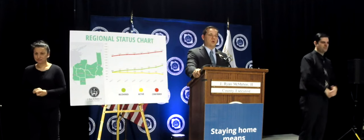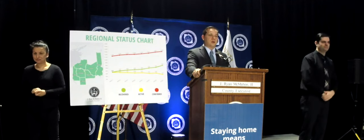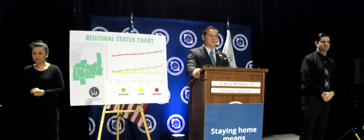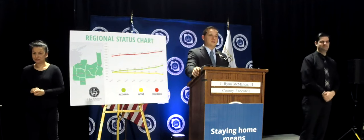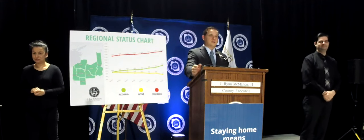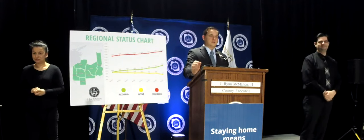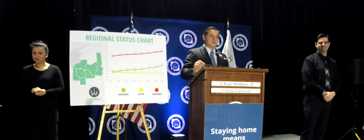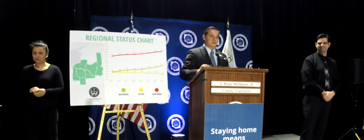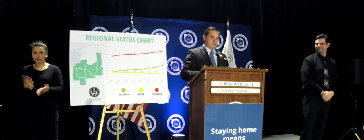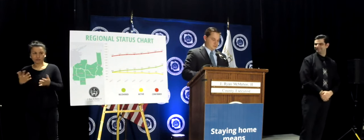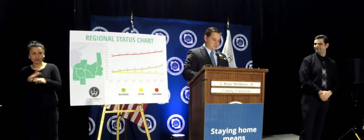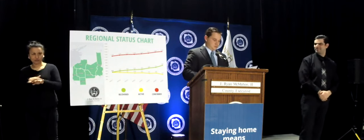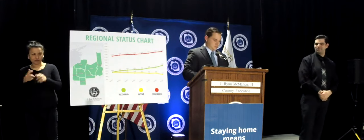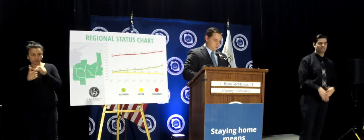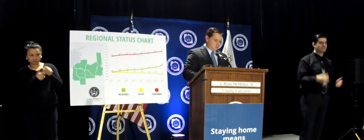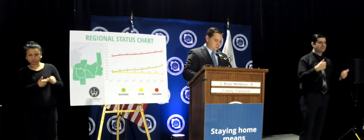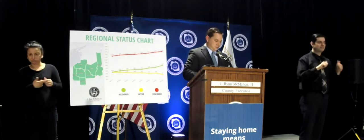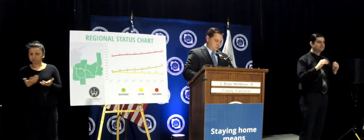Any more questions?